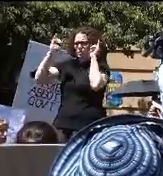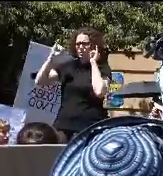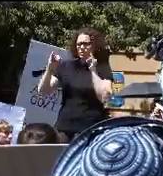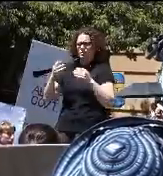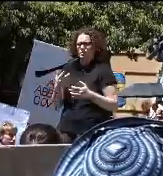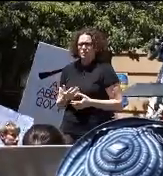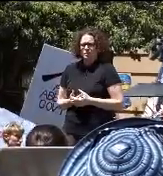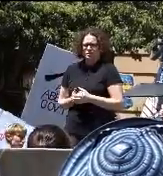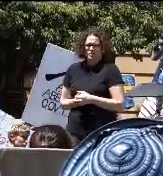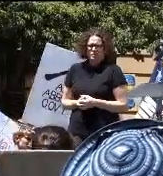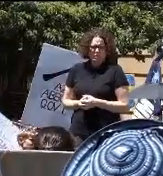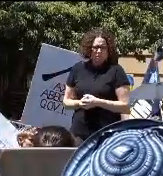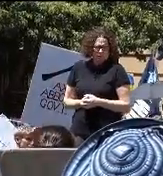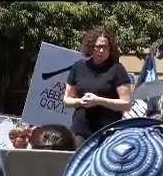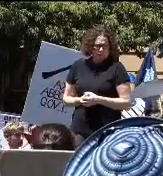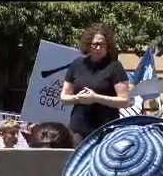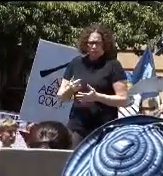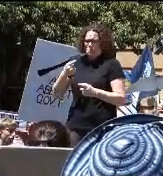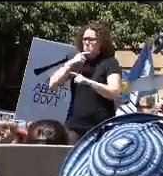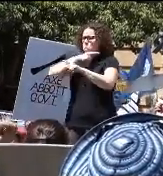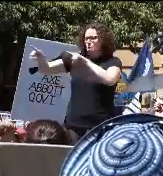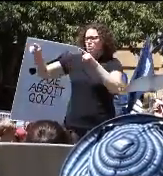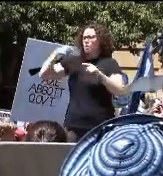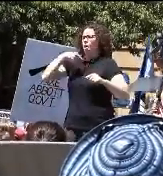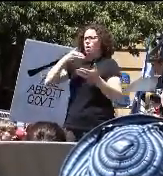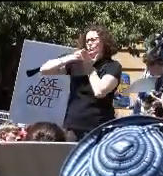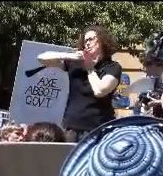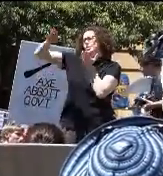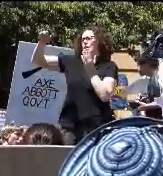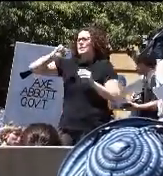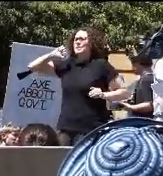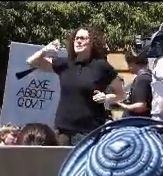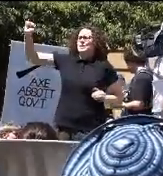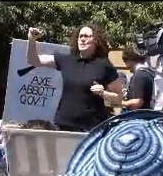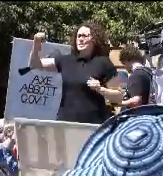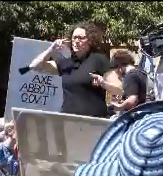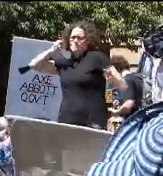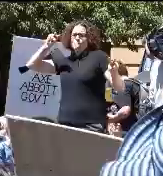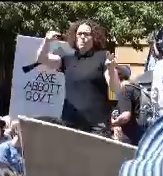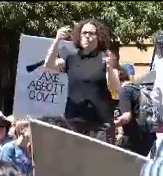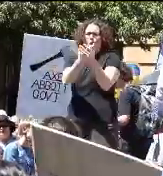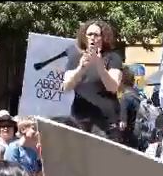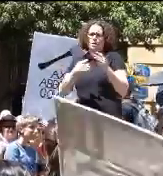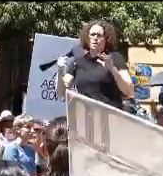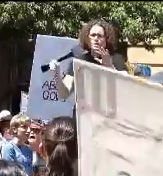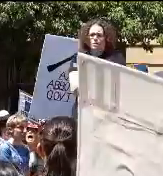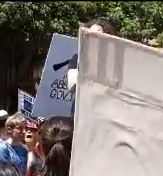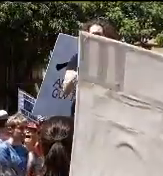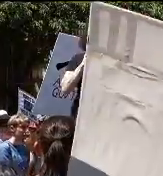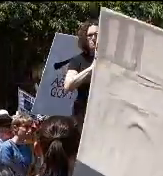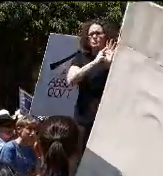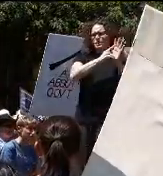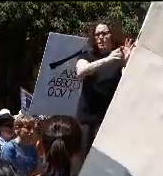well-off. I most of all reject his approach to asylum seekers.